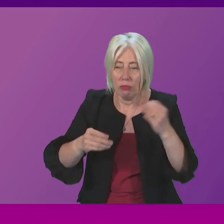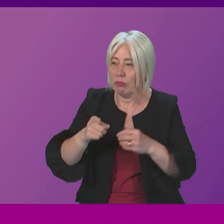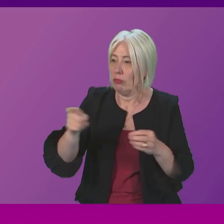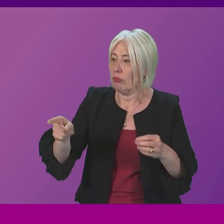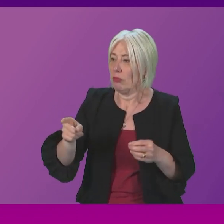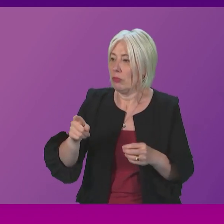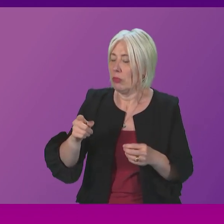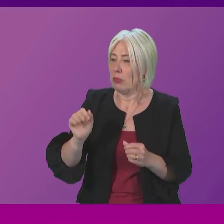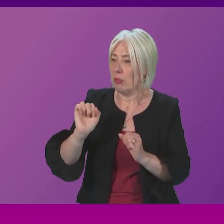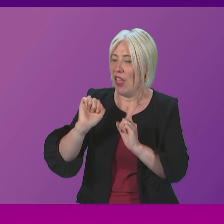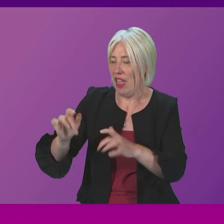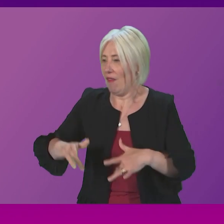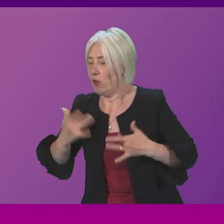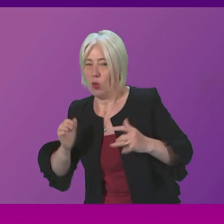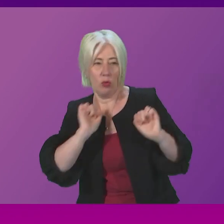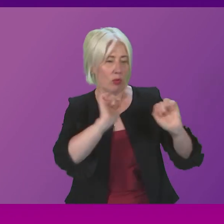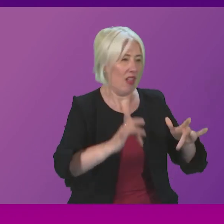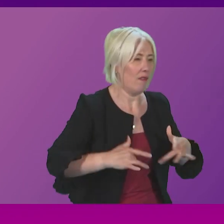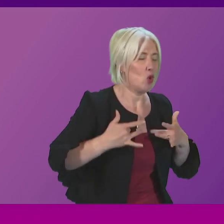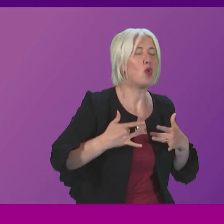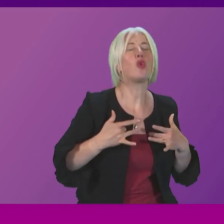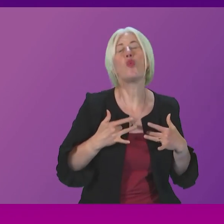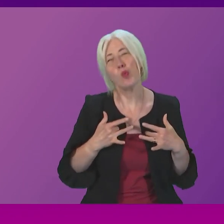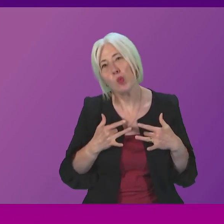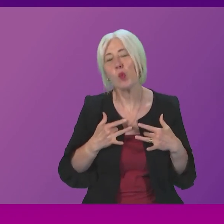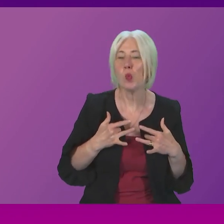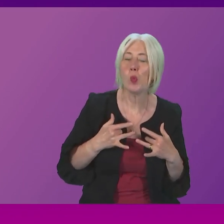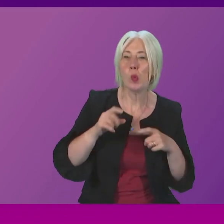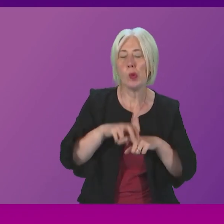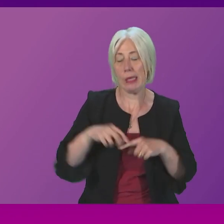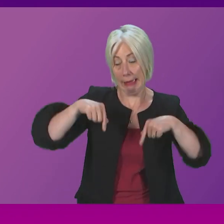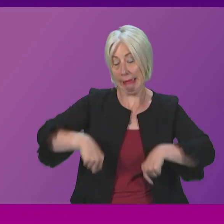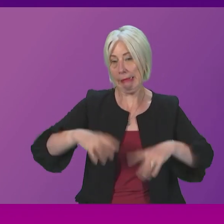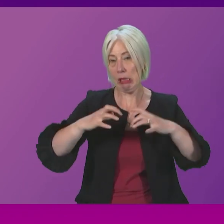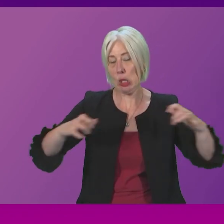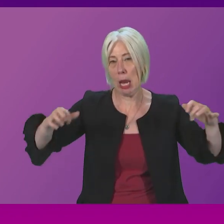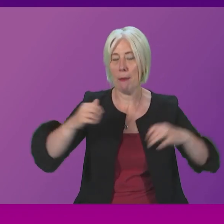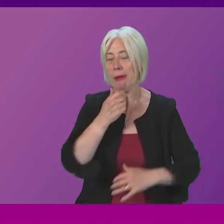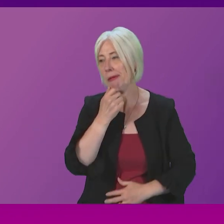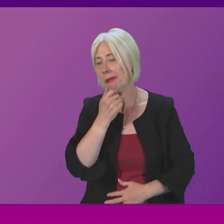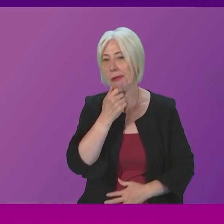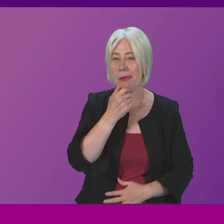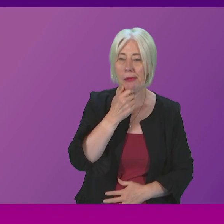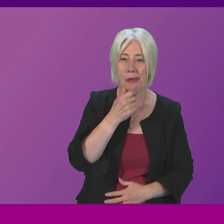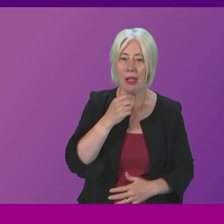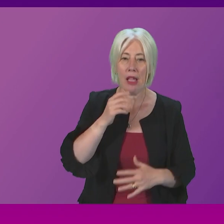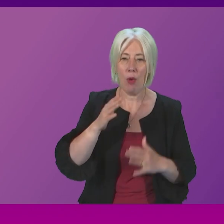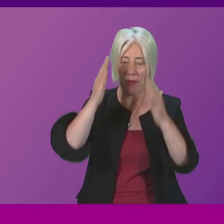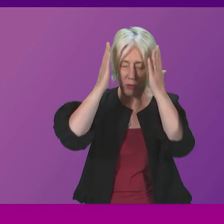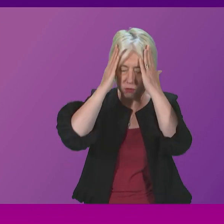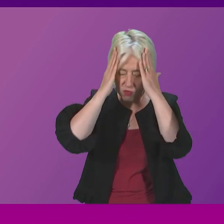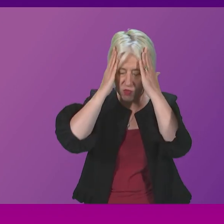the sides of the issue, and at the end of the day, we sit there in the chamber and we wrap a cold towel around our